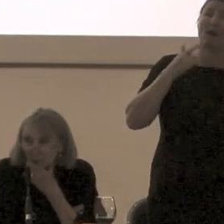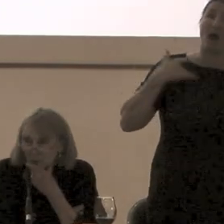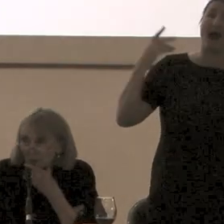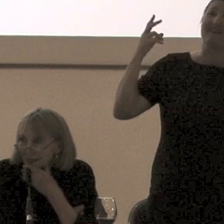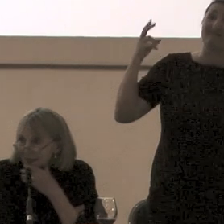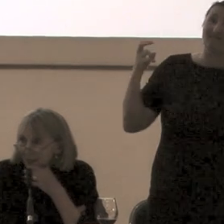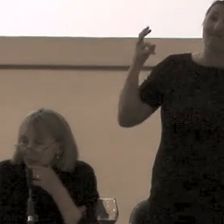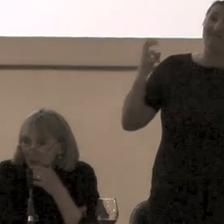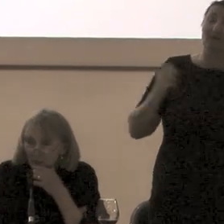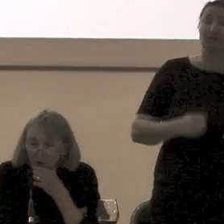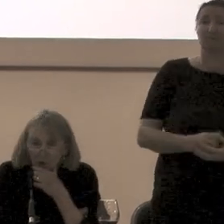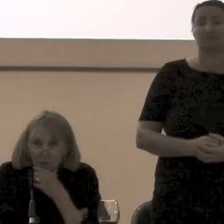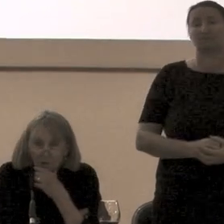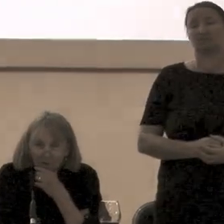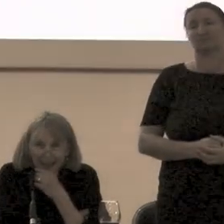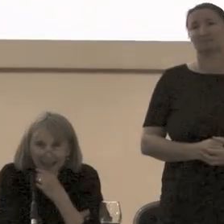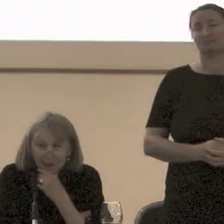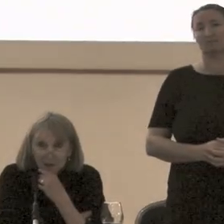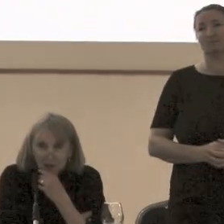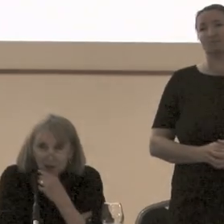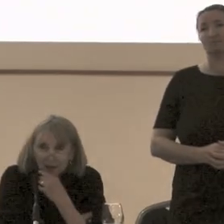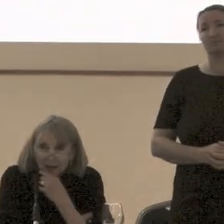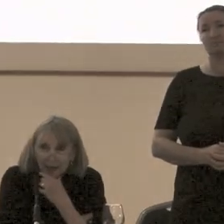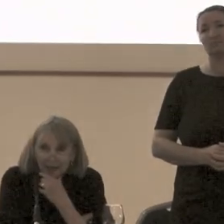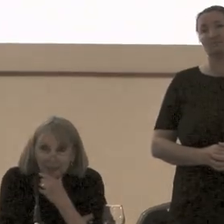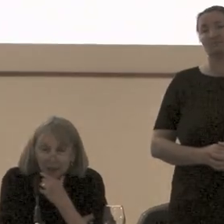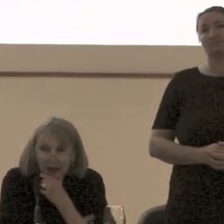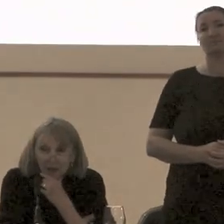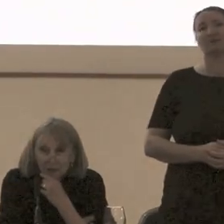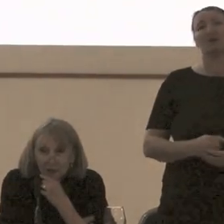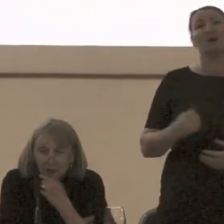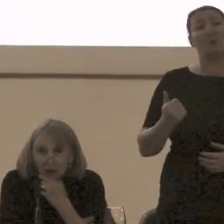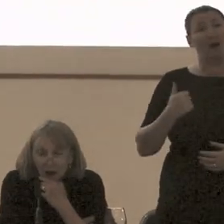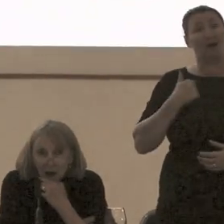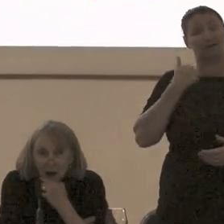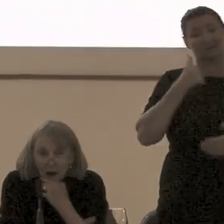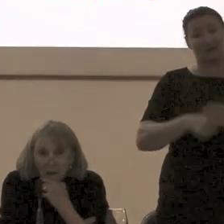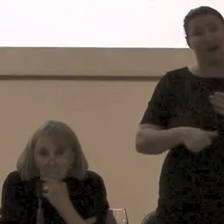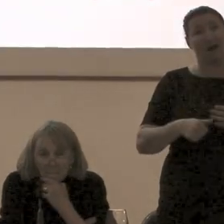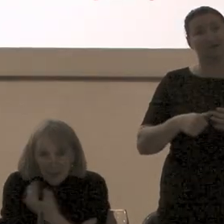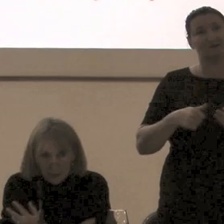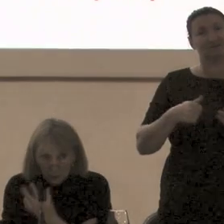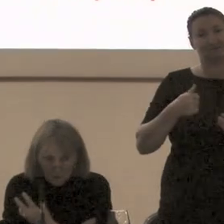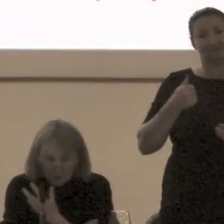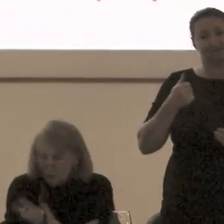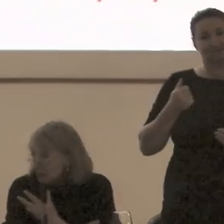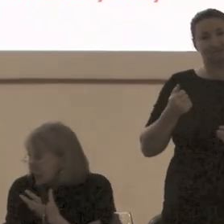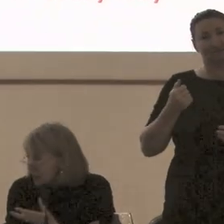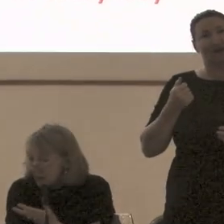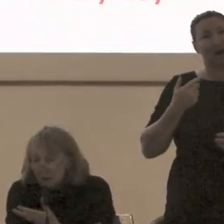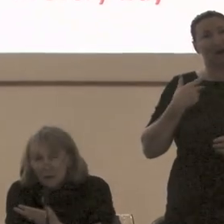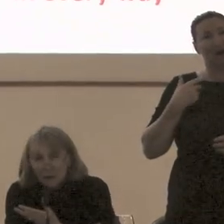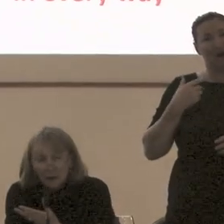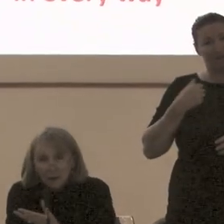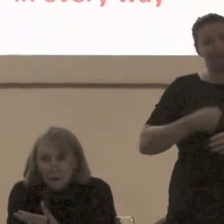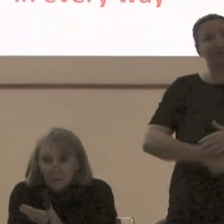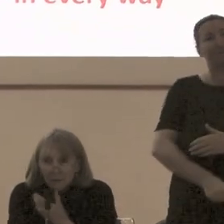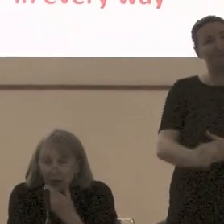And I suppose when I started off at the journey as a parent, Ellen was very, very